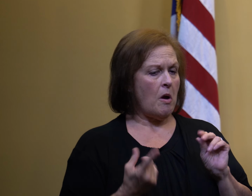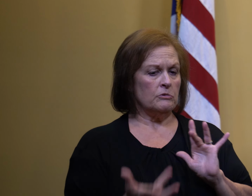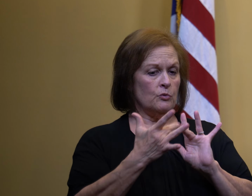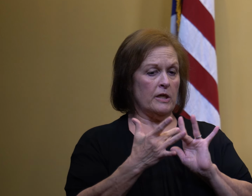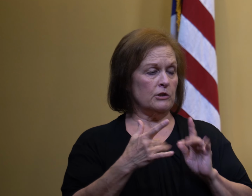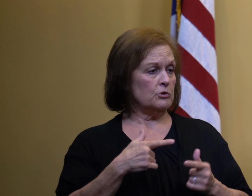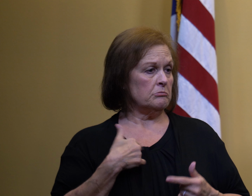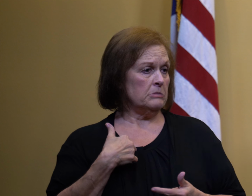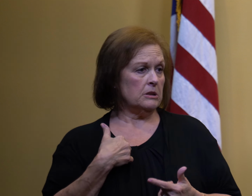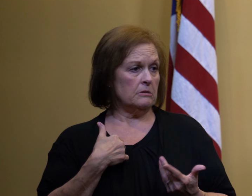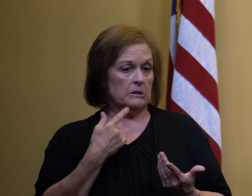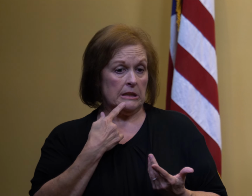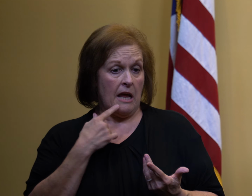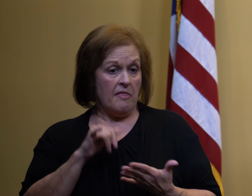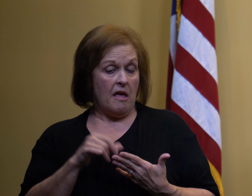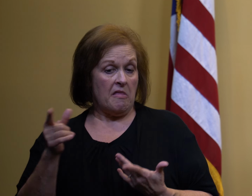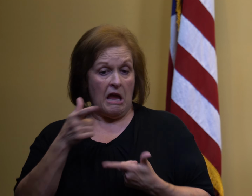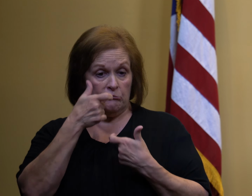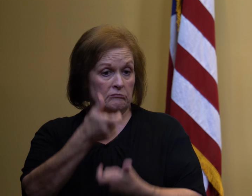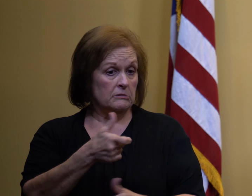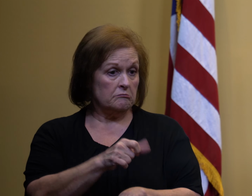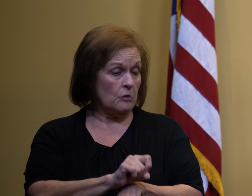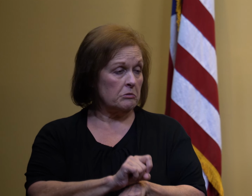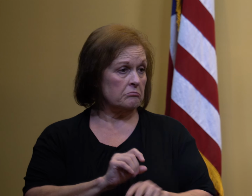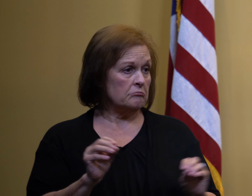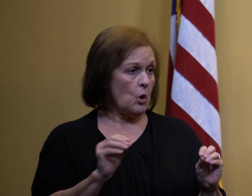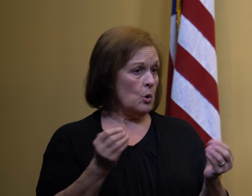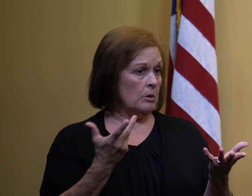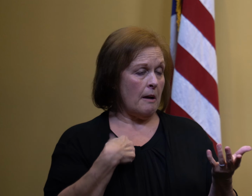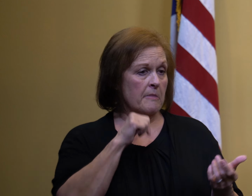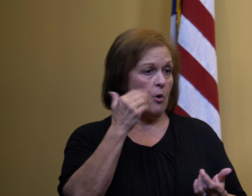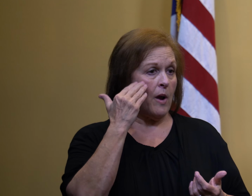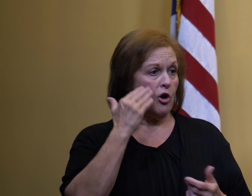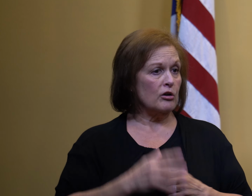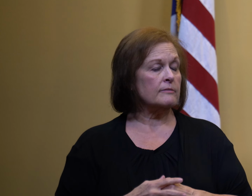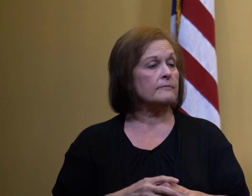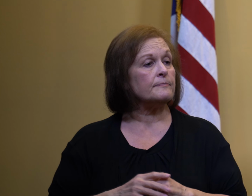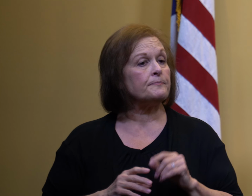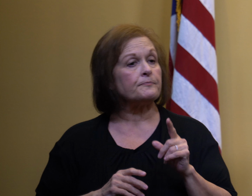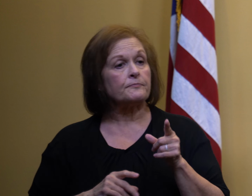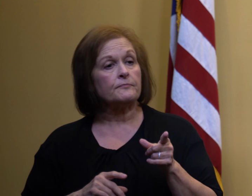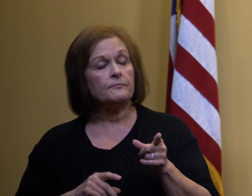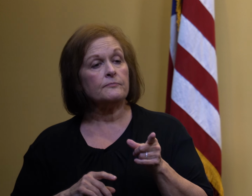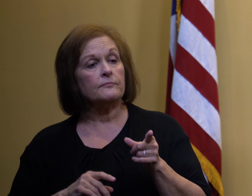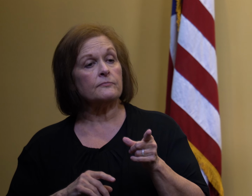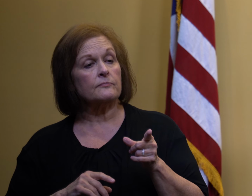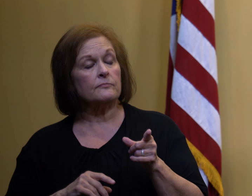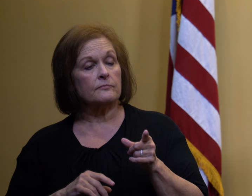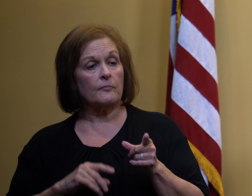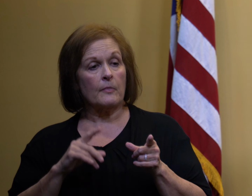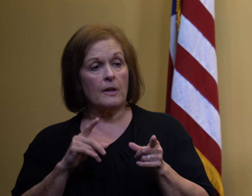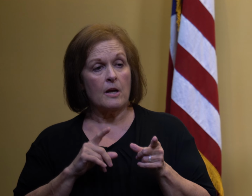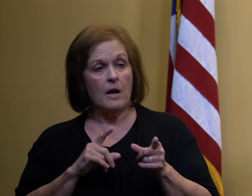me saying that they're interested. No one, actually. So I'm not aware. Natasha? Hi,